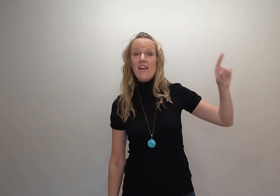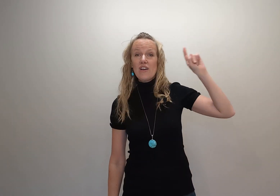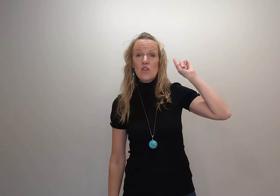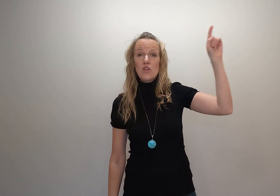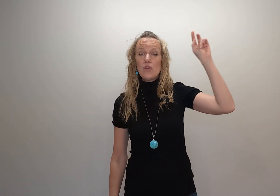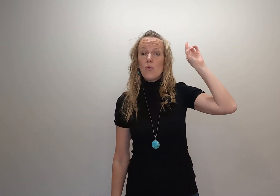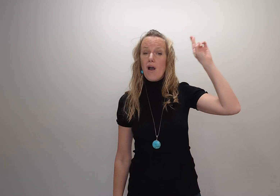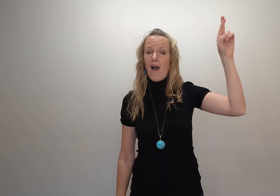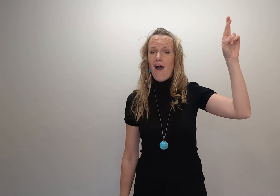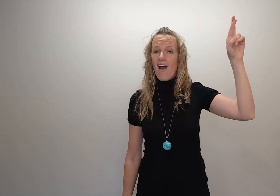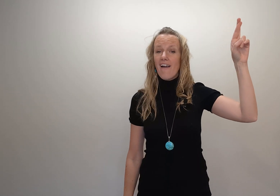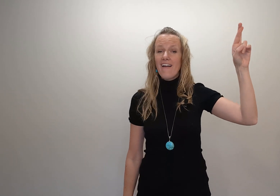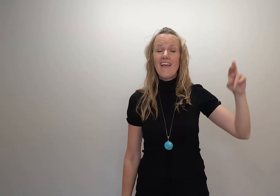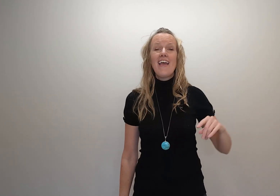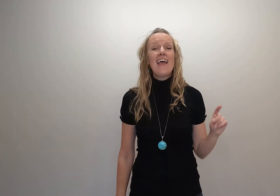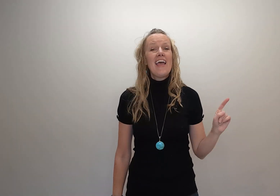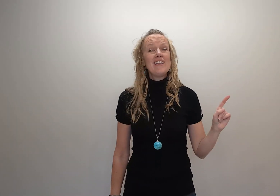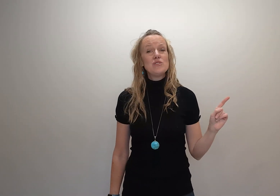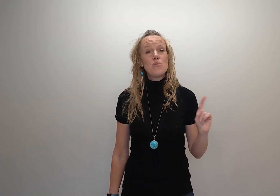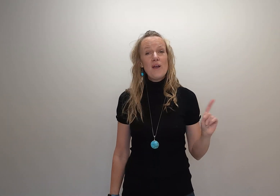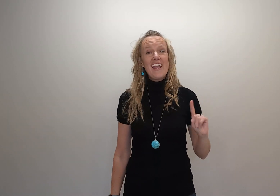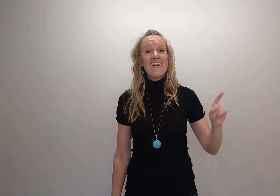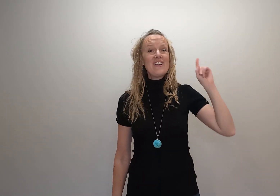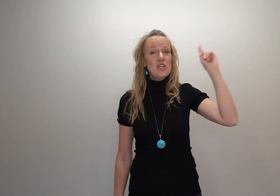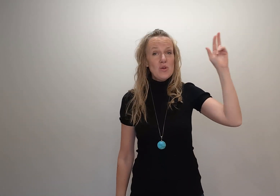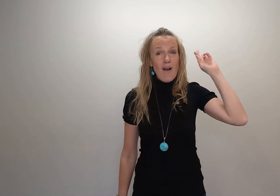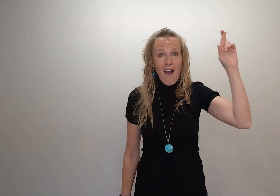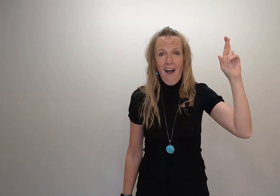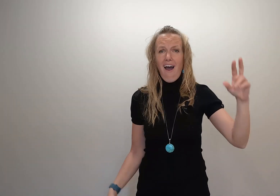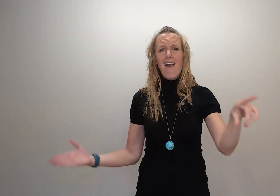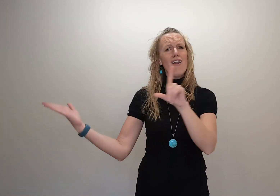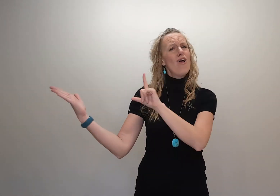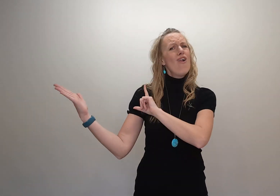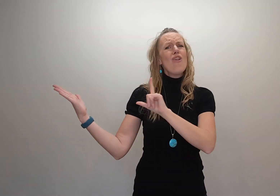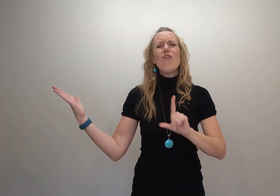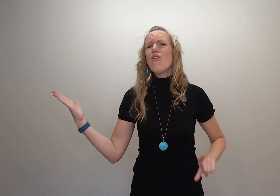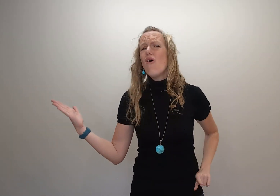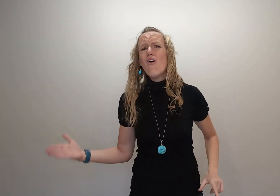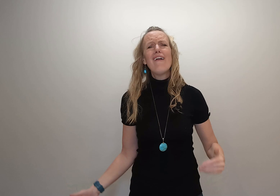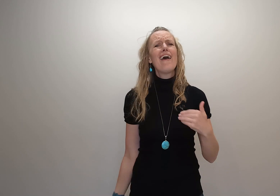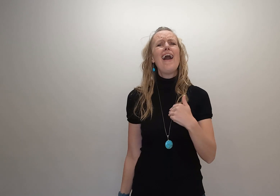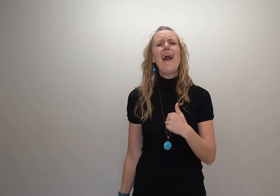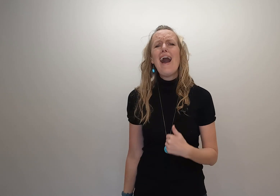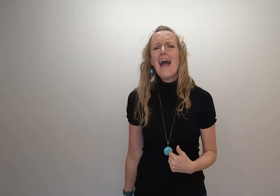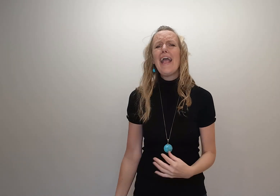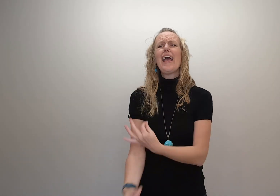where you are. And where you are, Lord, I